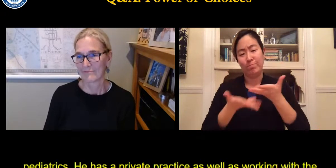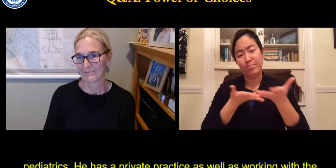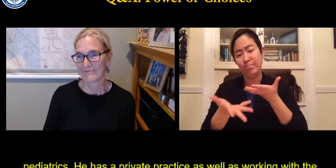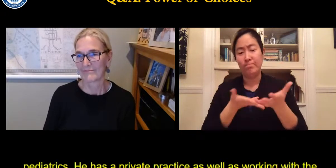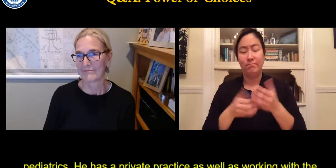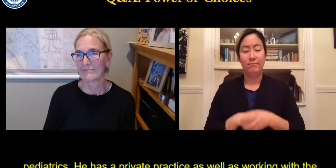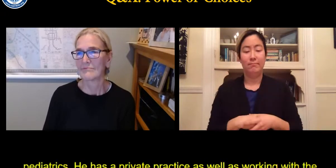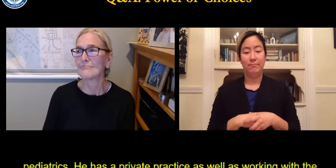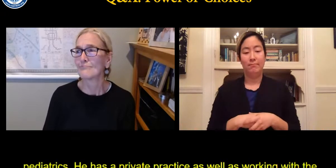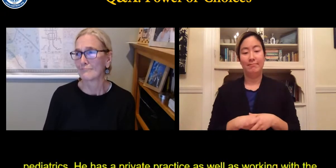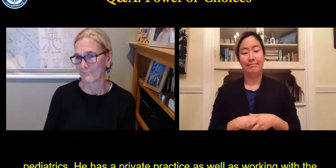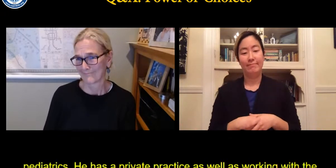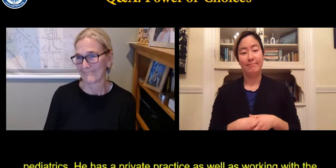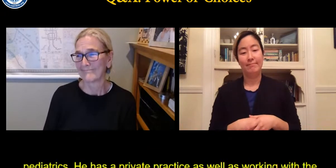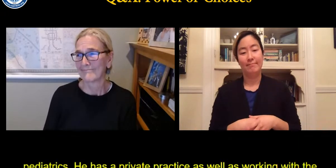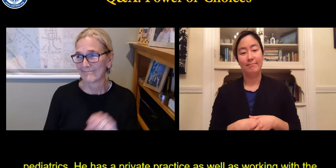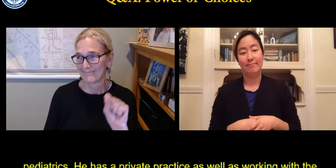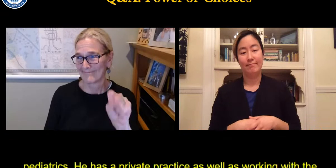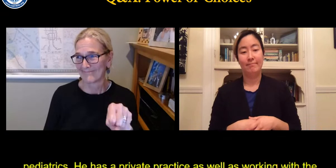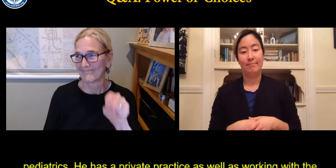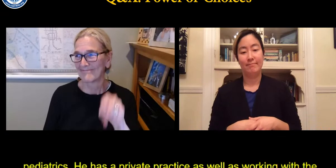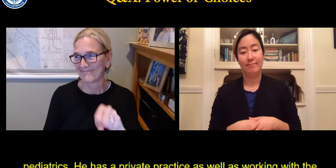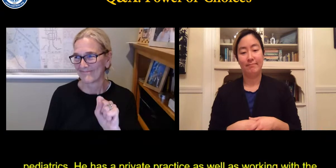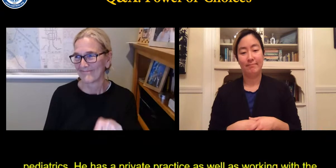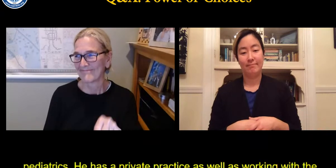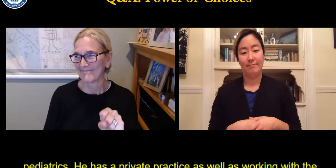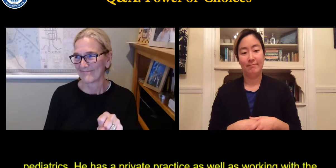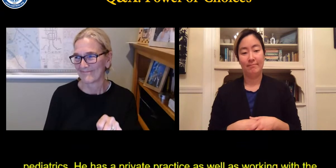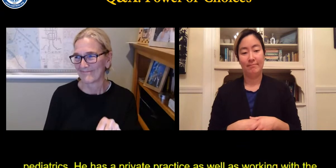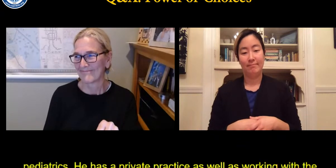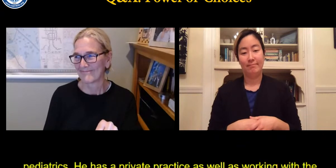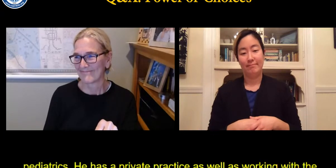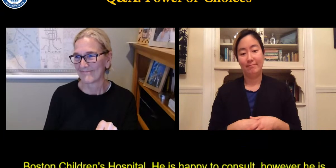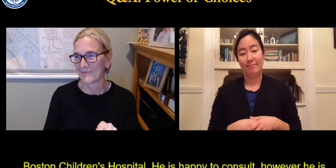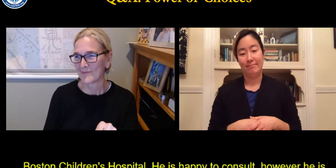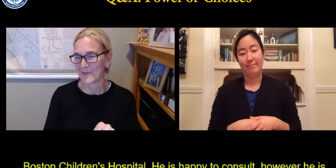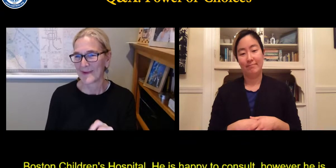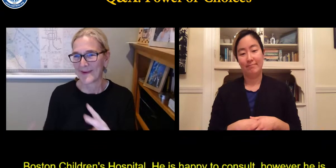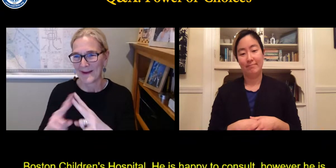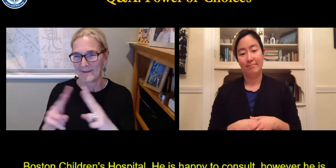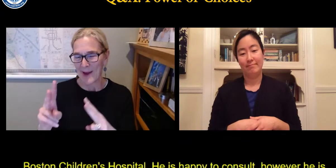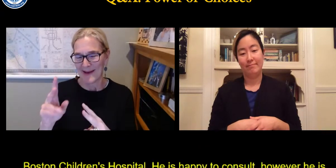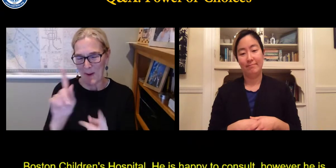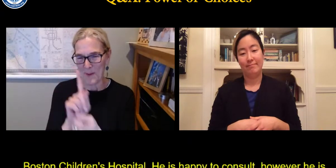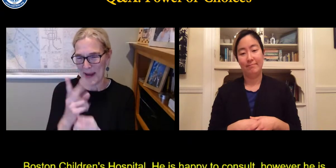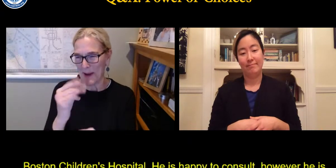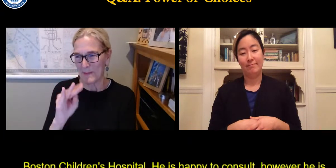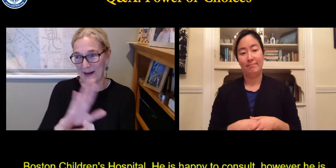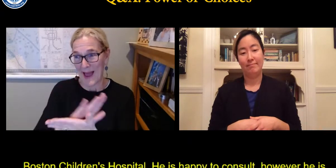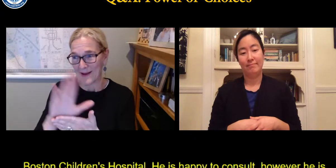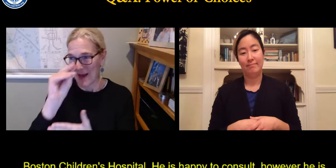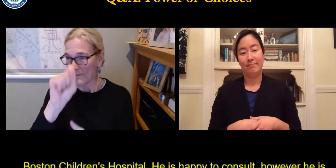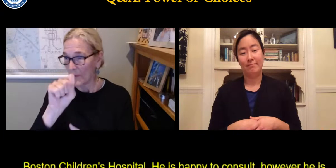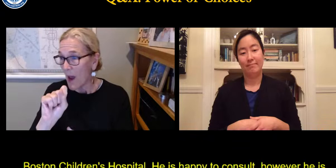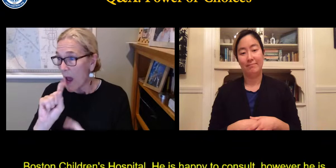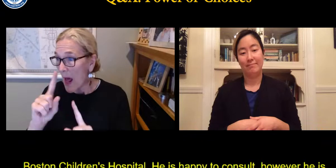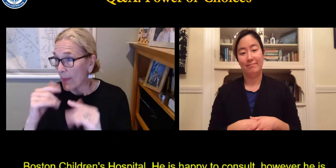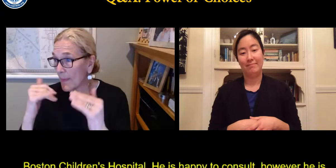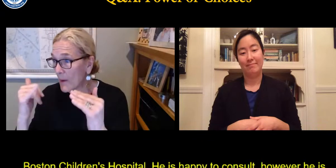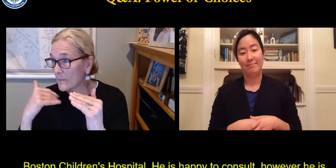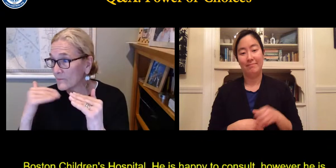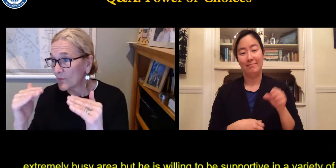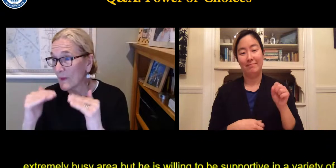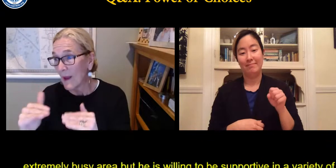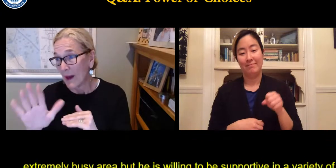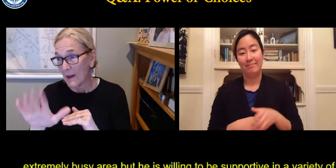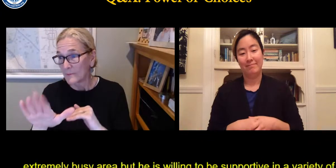extremely busy, but is willing to be supportive in a variety of areas. Dr. Sanjay Gulati is an extremely friendly and